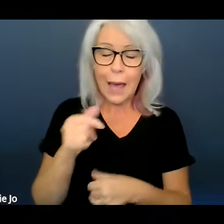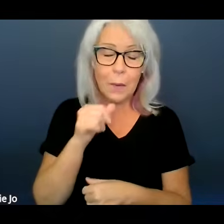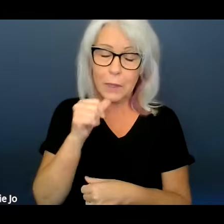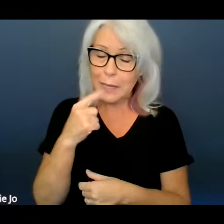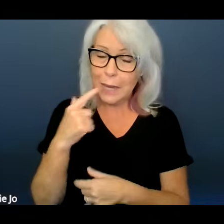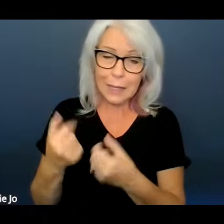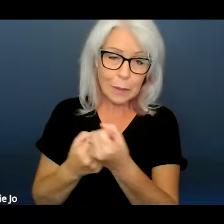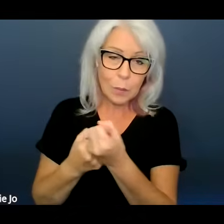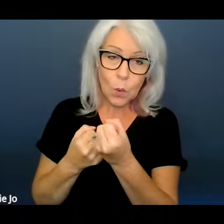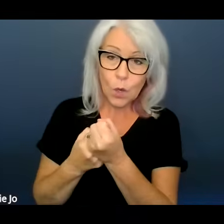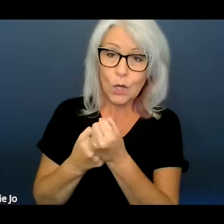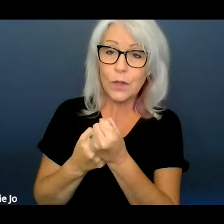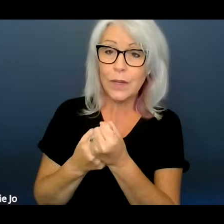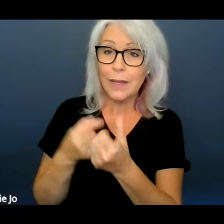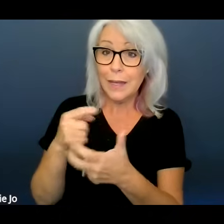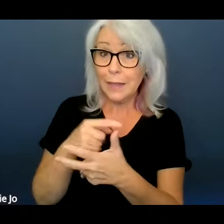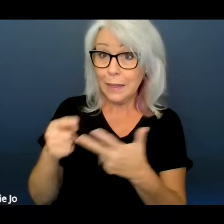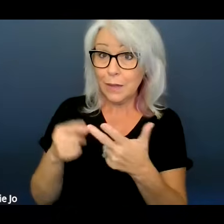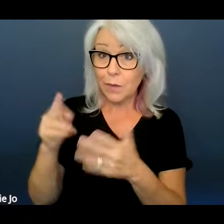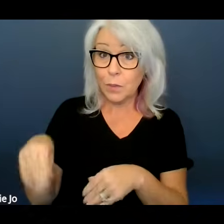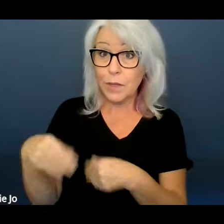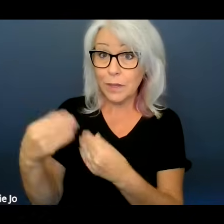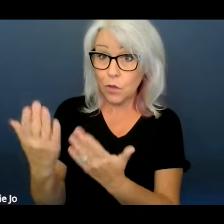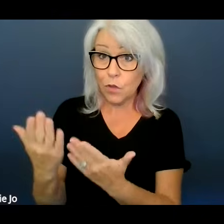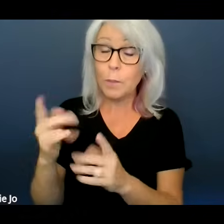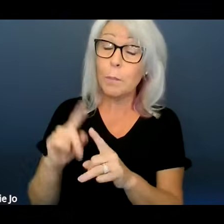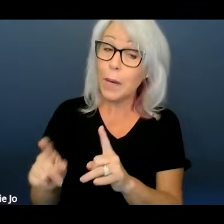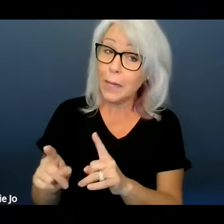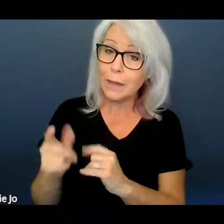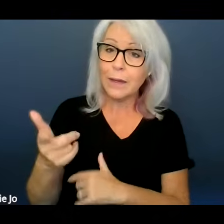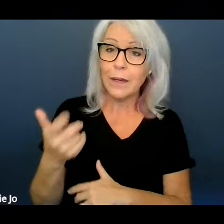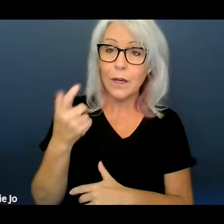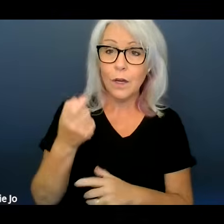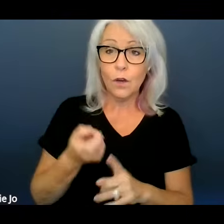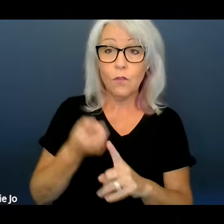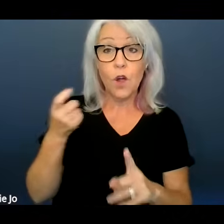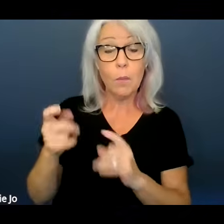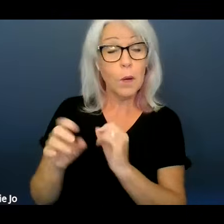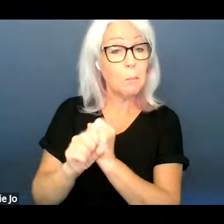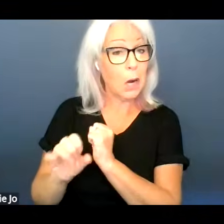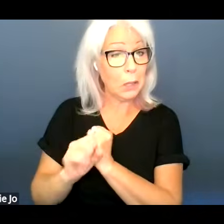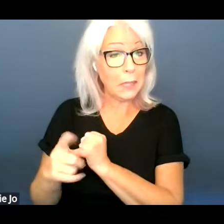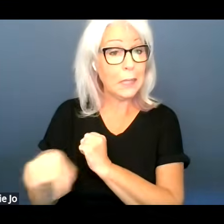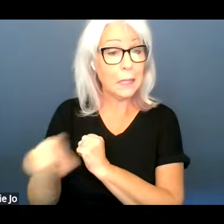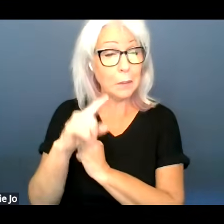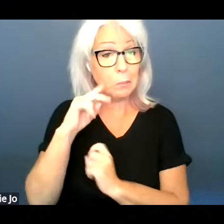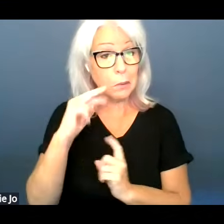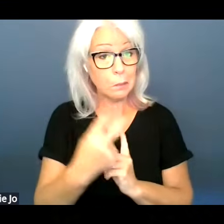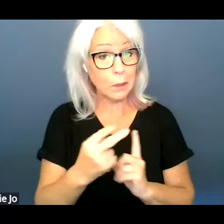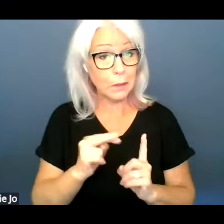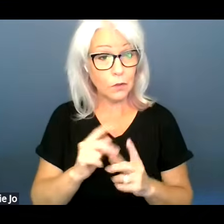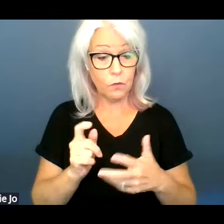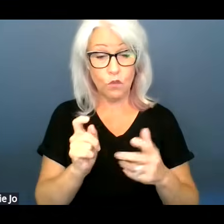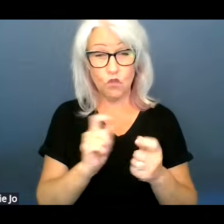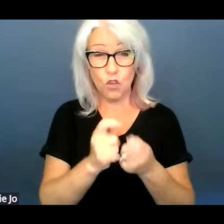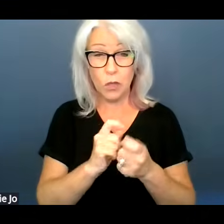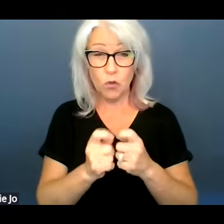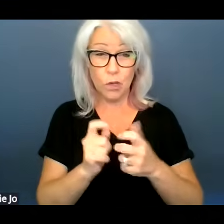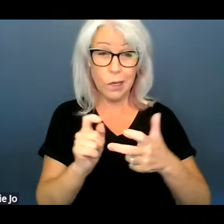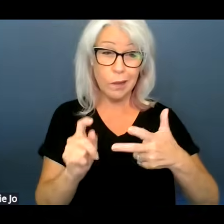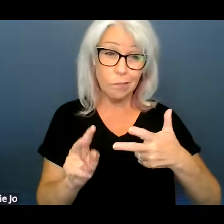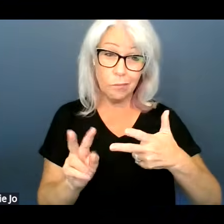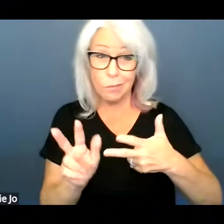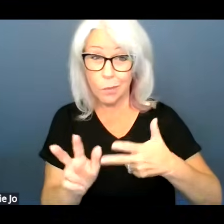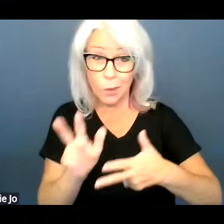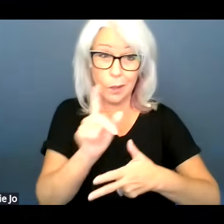support this Mhm. petition, but I'm telling you that from a marketing standpoint, by Right. switching these bullets around, you've made a